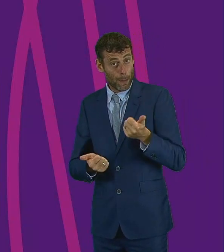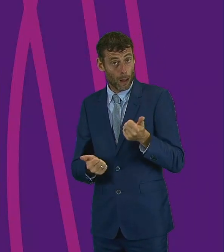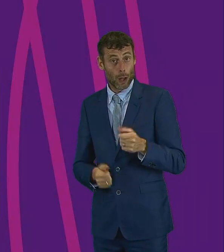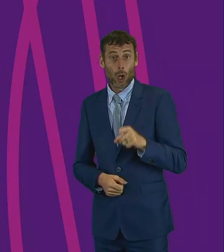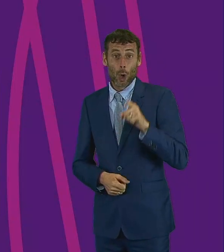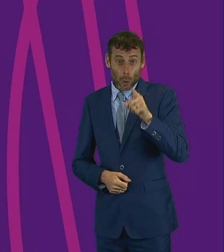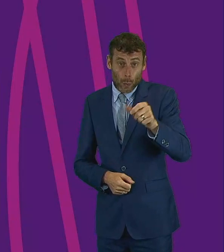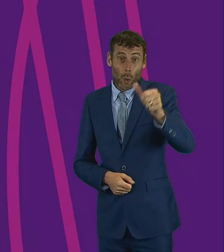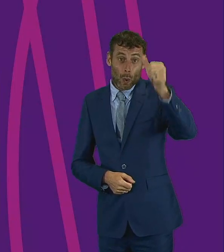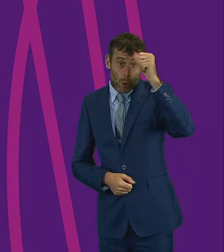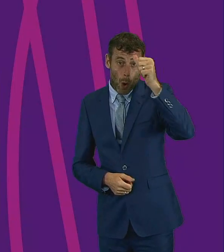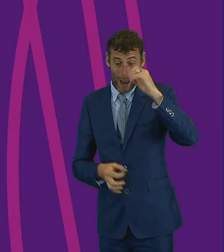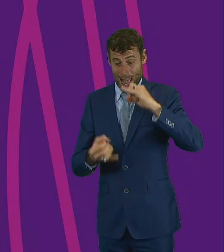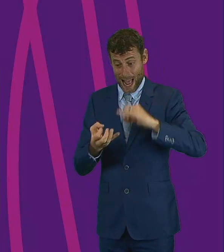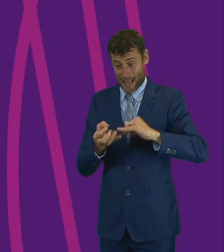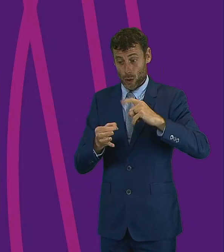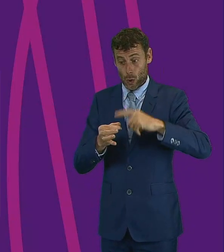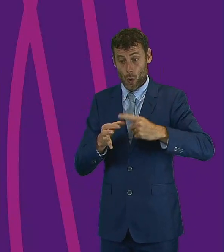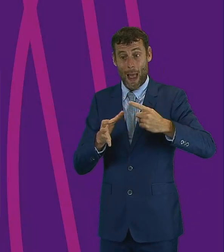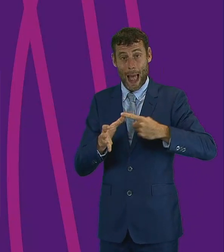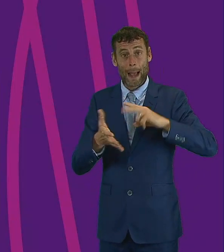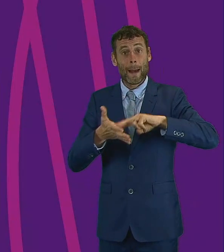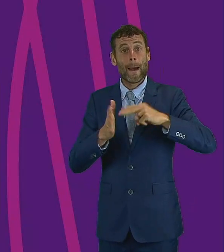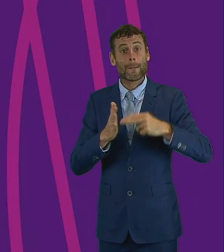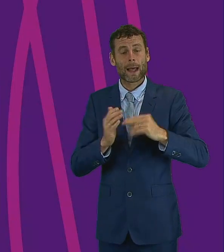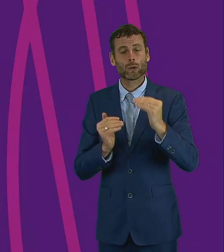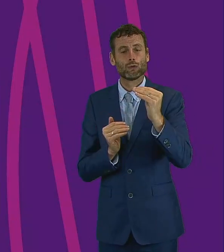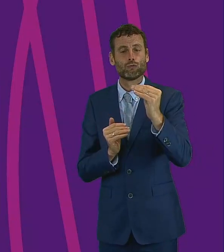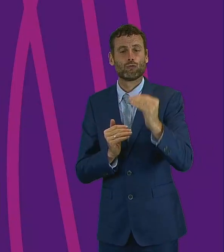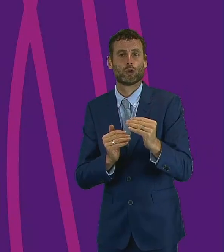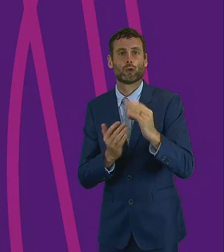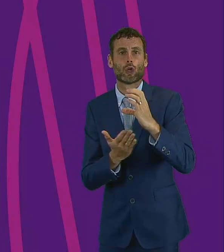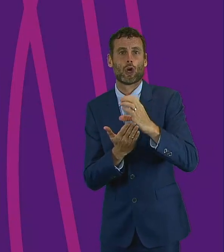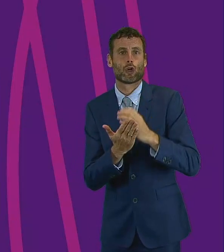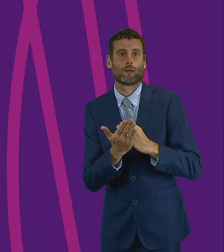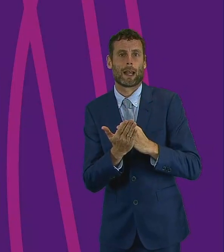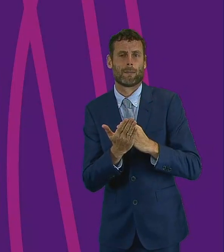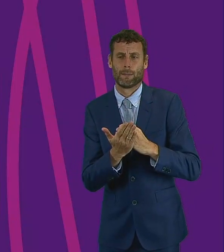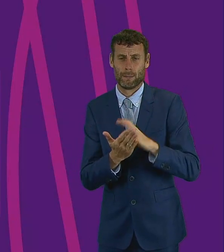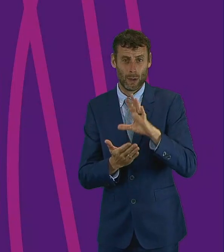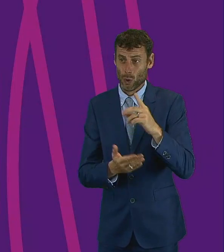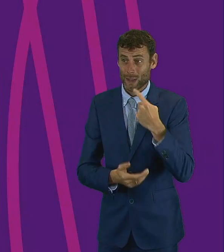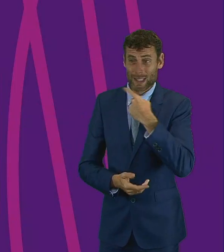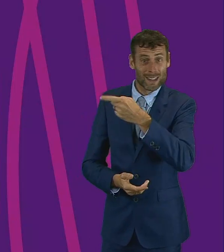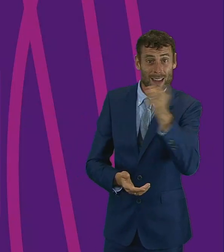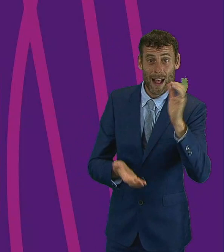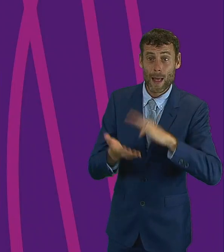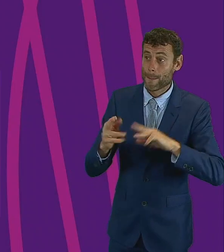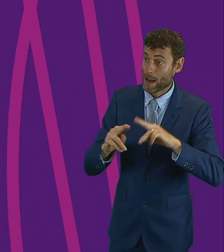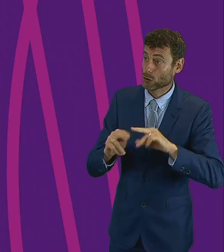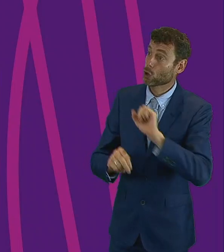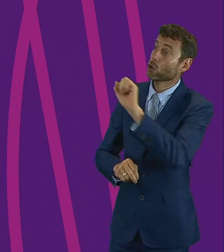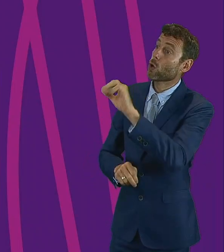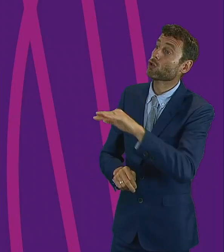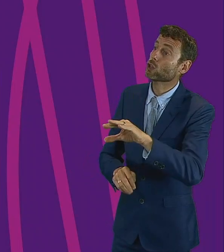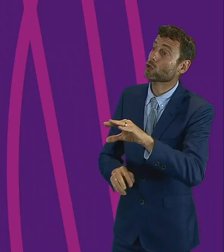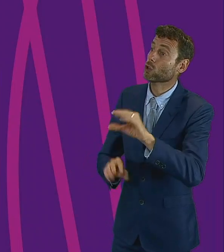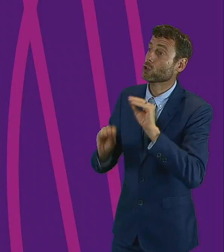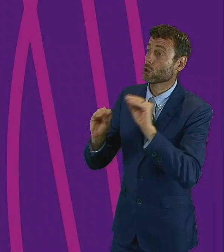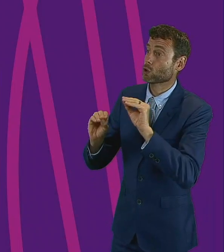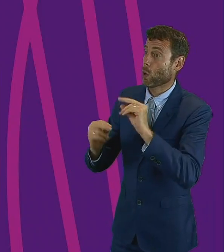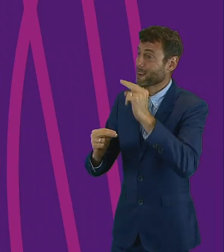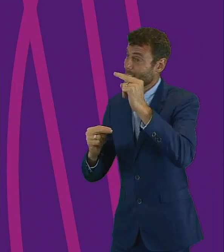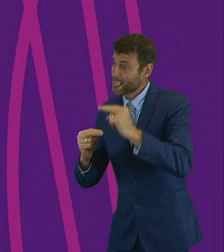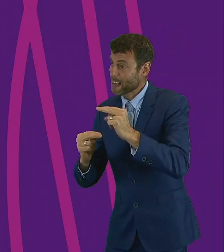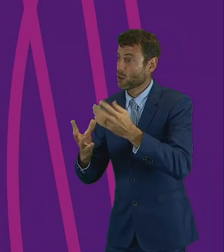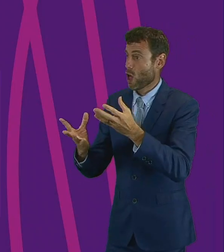to cover less ground this year to tell our parents, to tell our children that they'll be taught less and they will learn less. I'm sorry, I'm